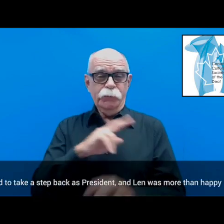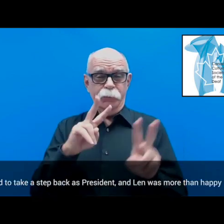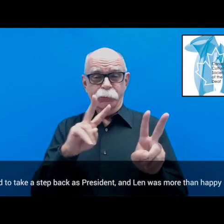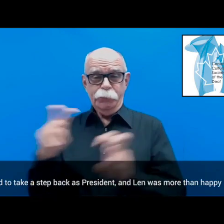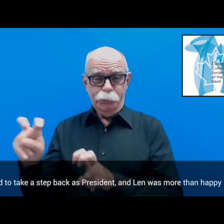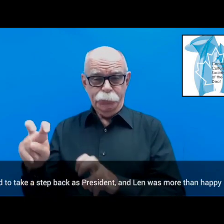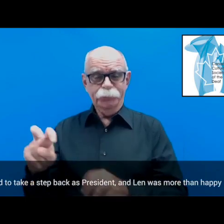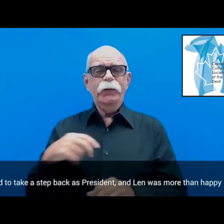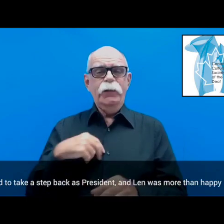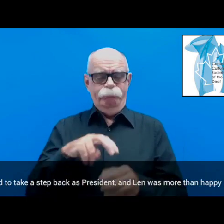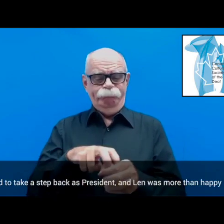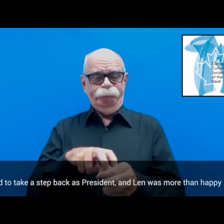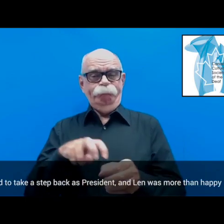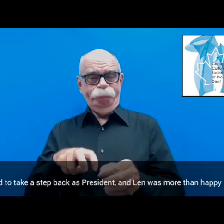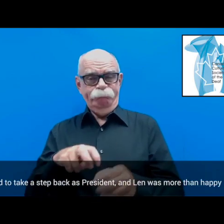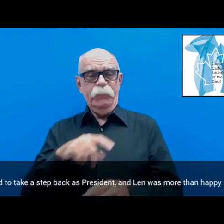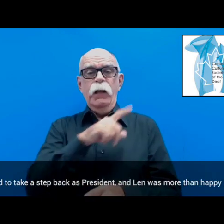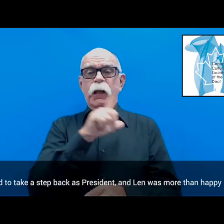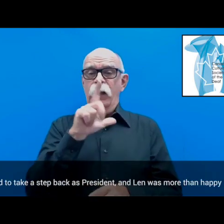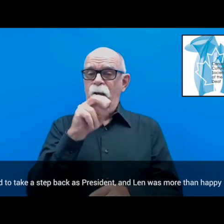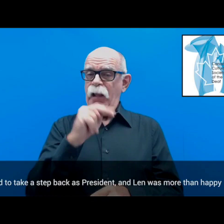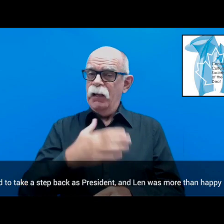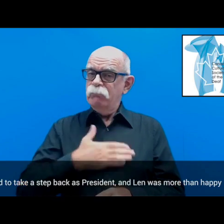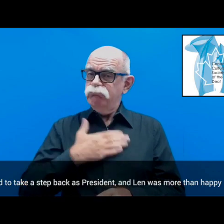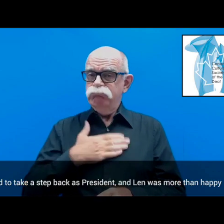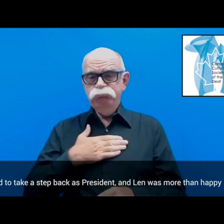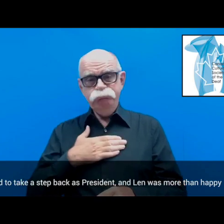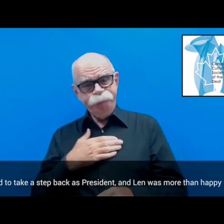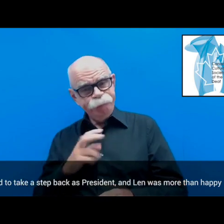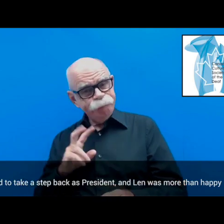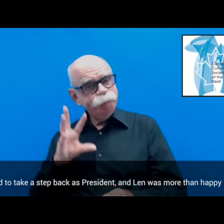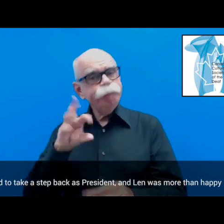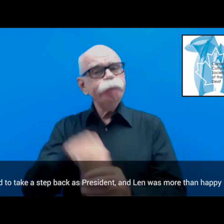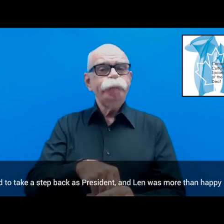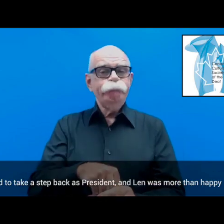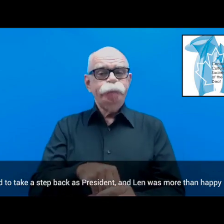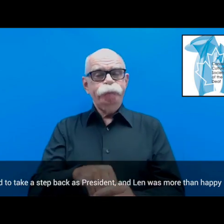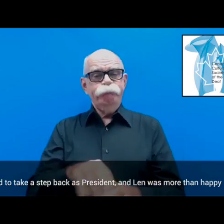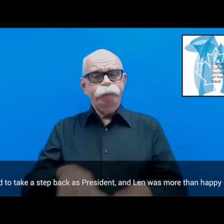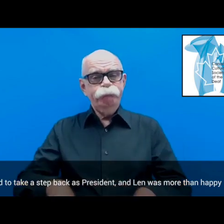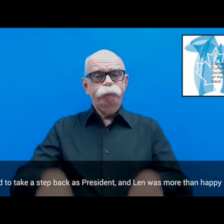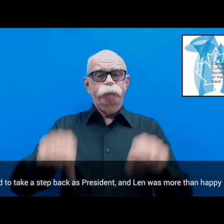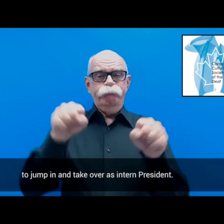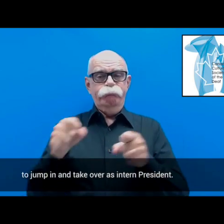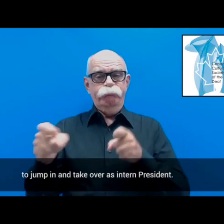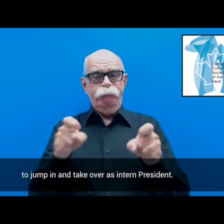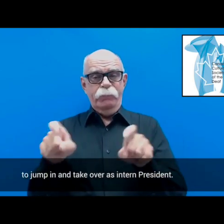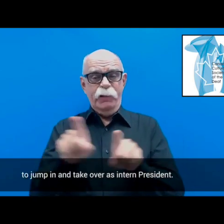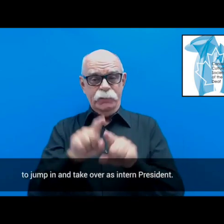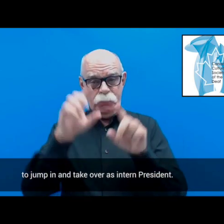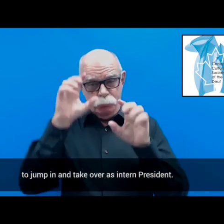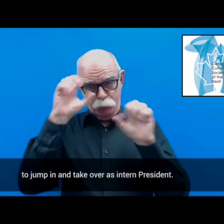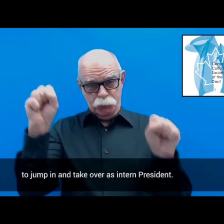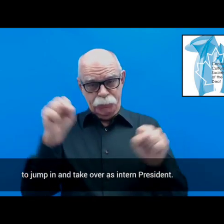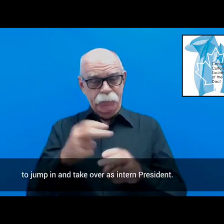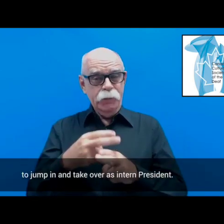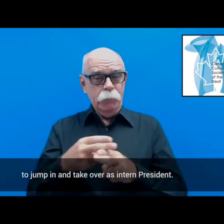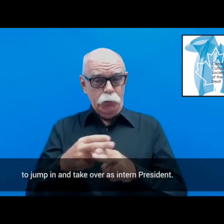I had to take a step back as president, and Len was more than happy to jump in and take